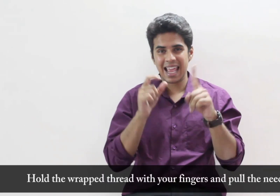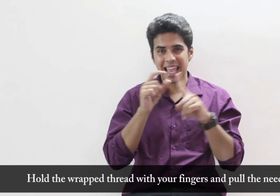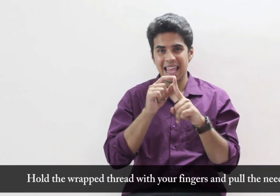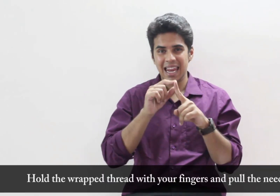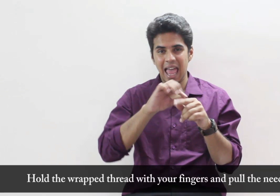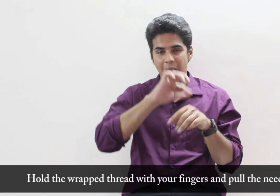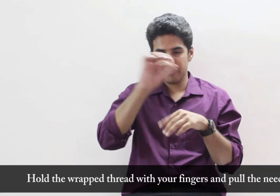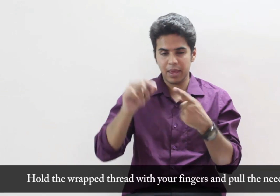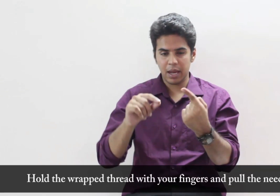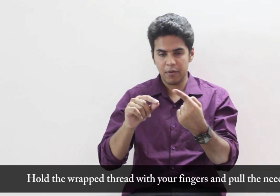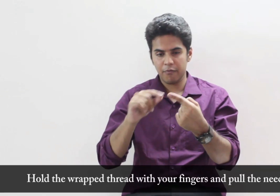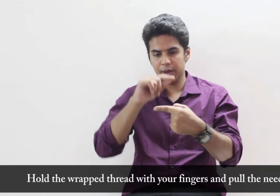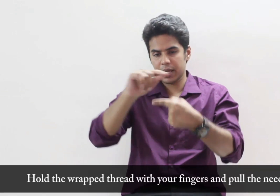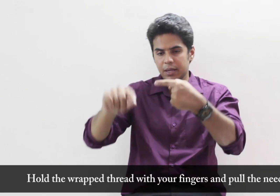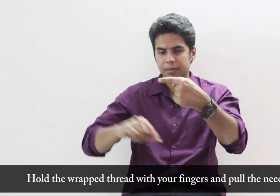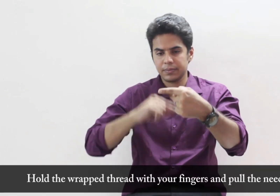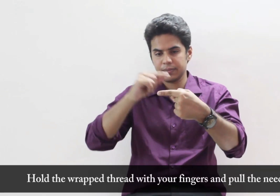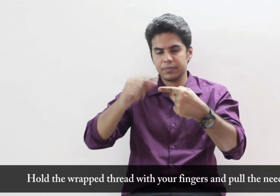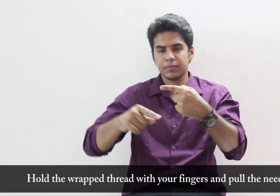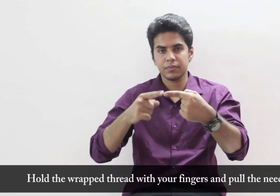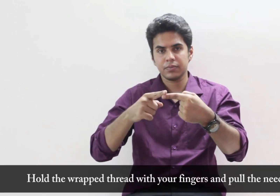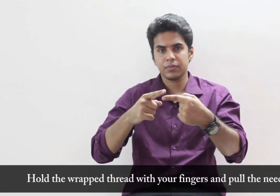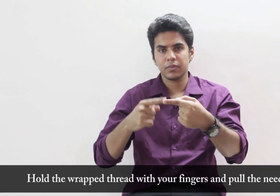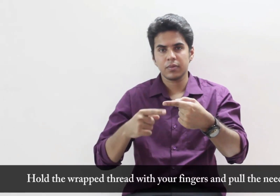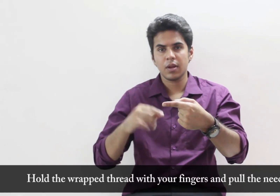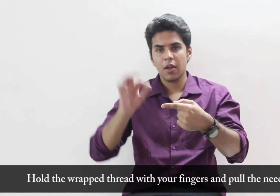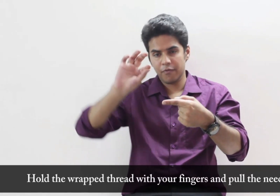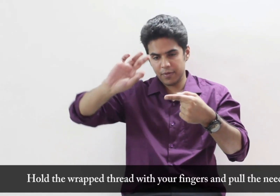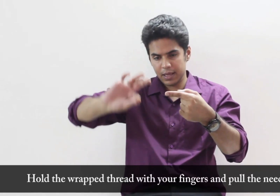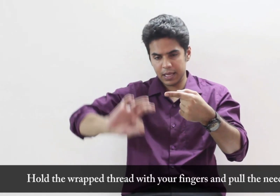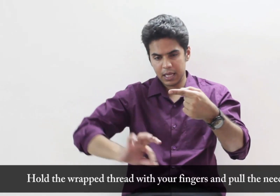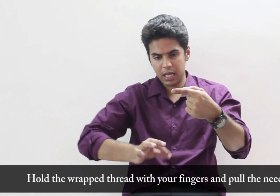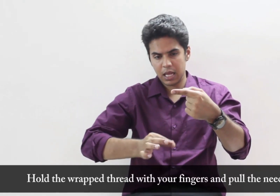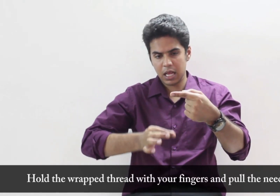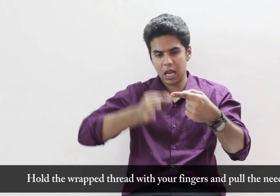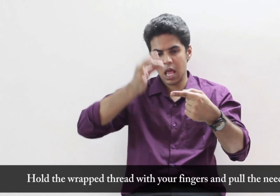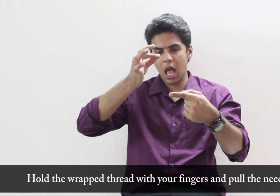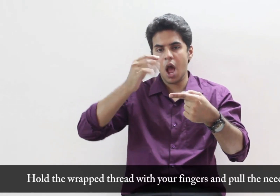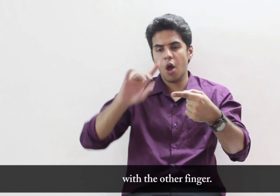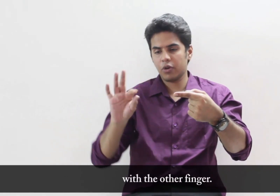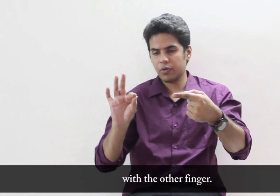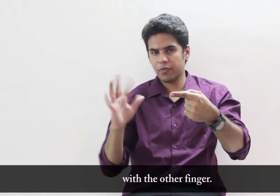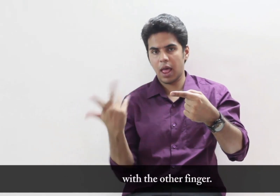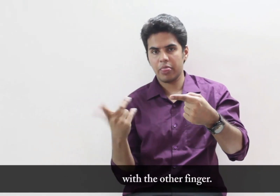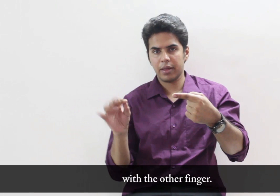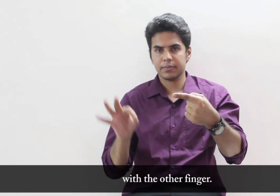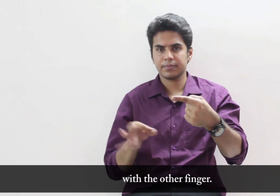Hold the wrap thread with your fingers and pull the needle out with other finger.